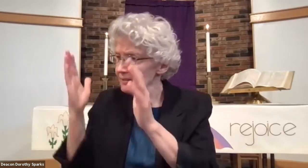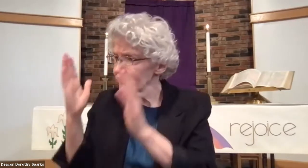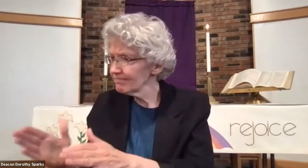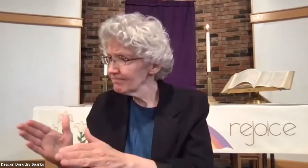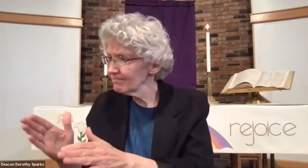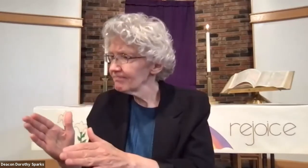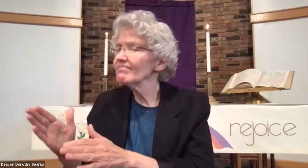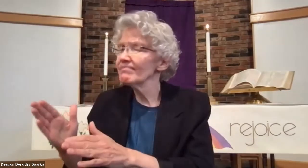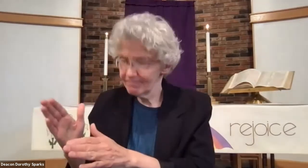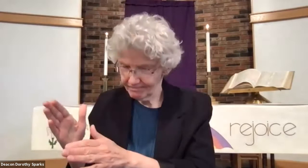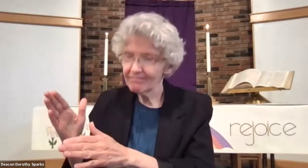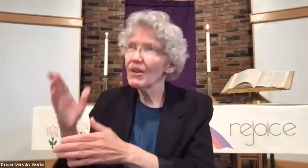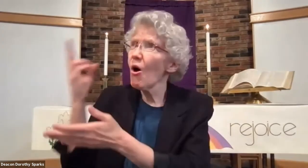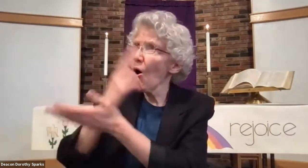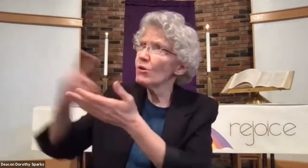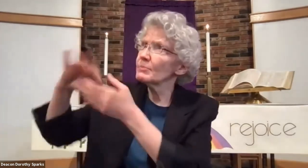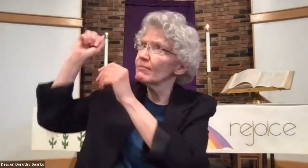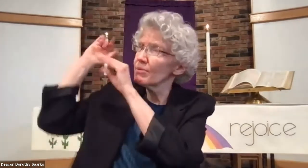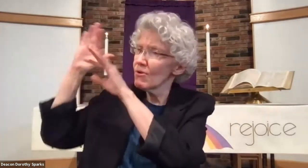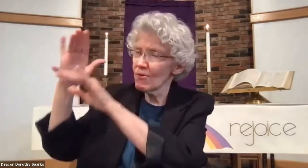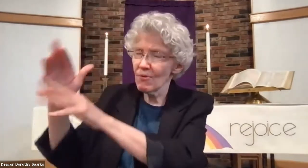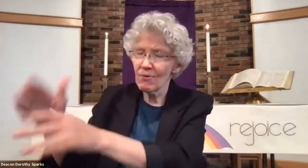But before Jesus was taken up,